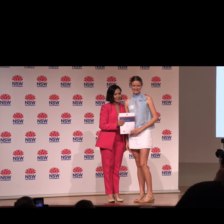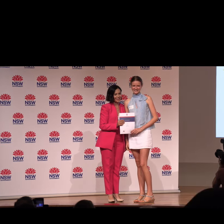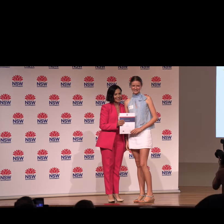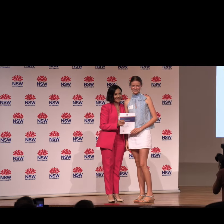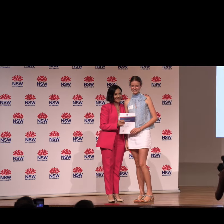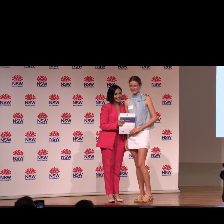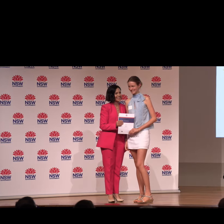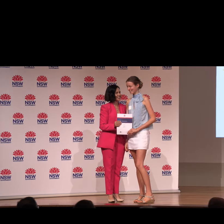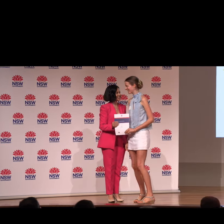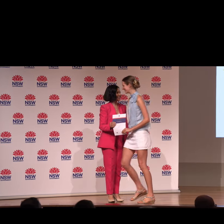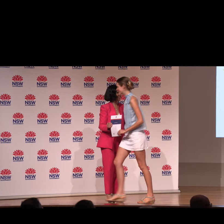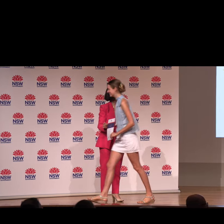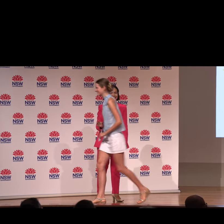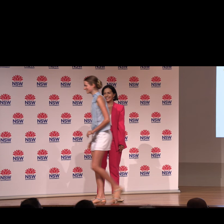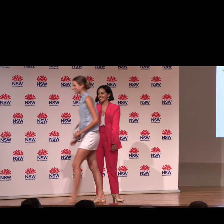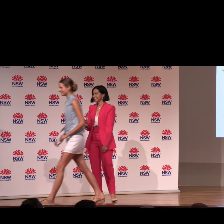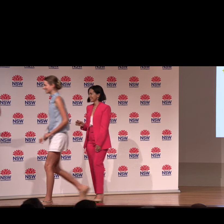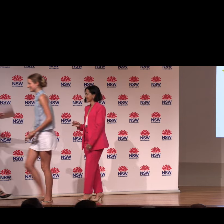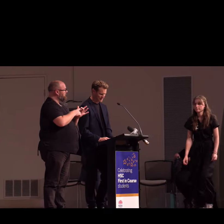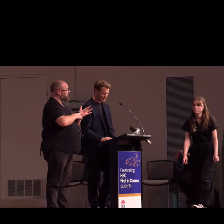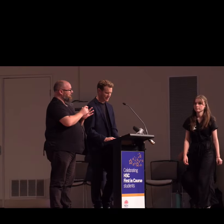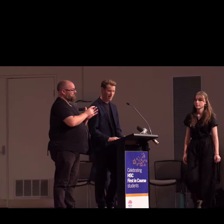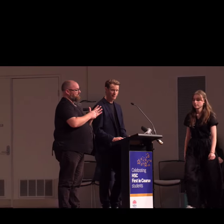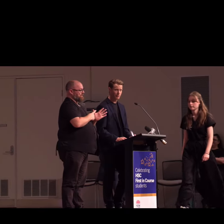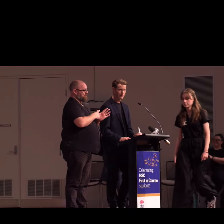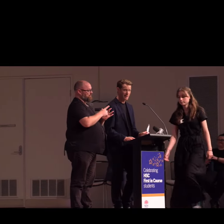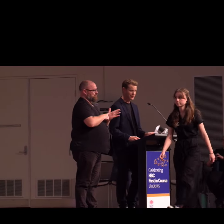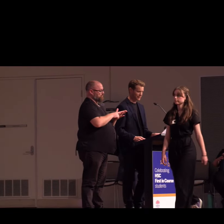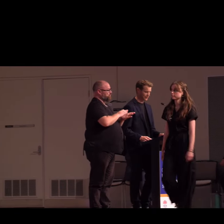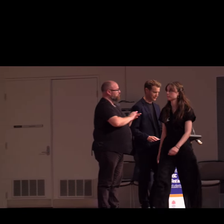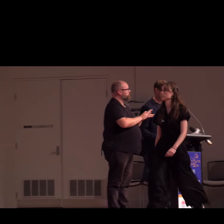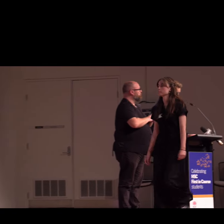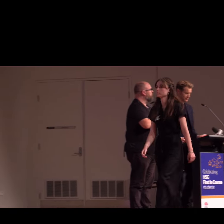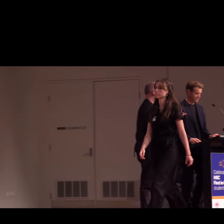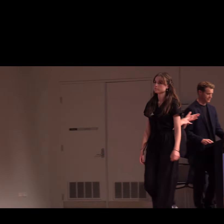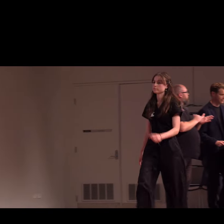In German beginners, Matilda Johnson, New South Wales School of Languages.